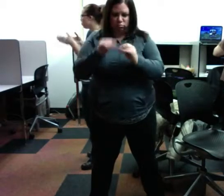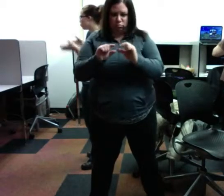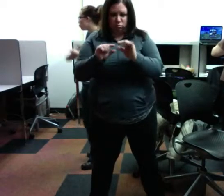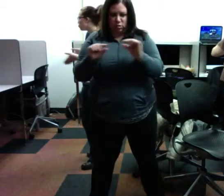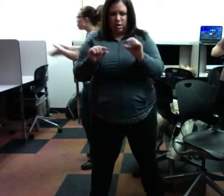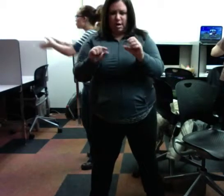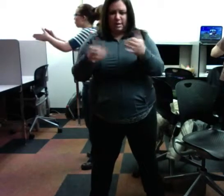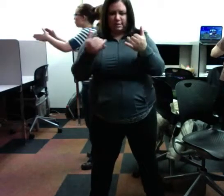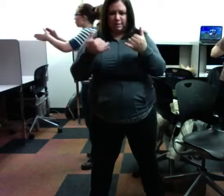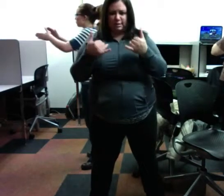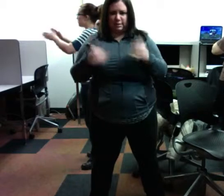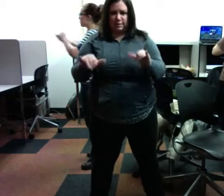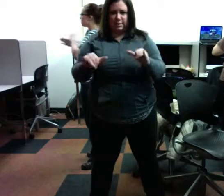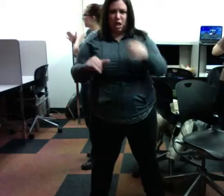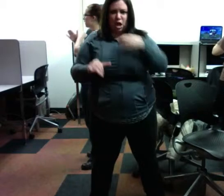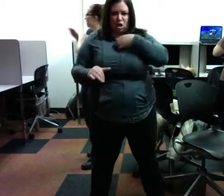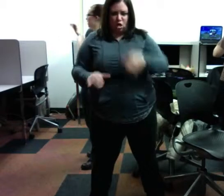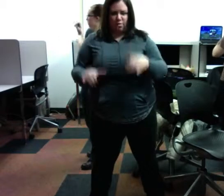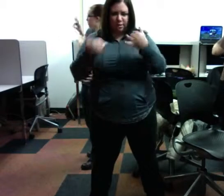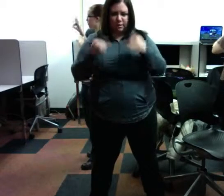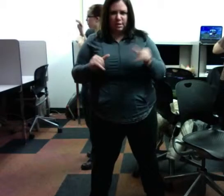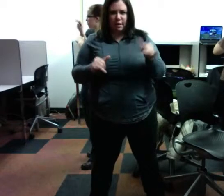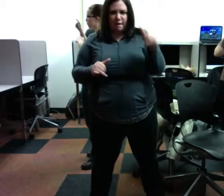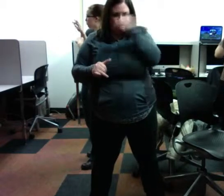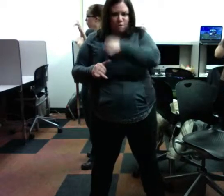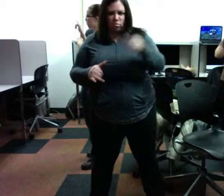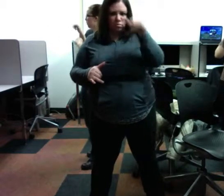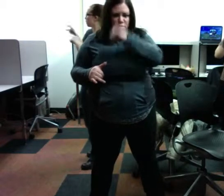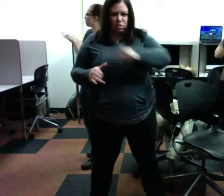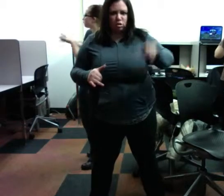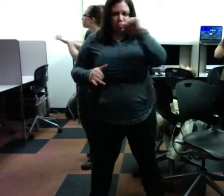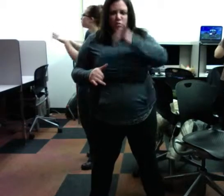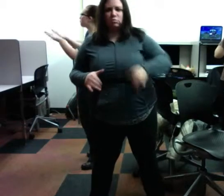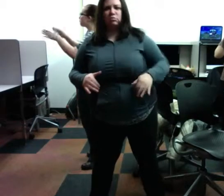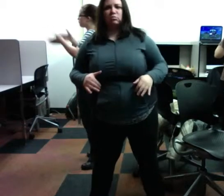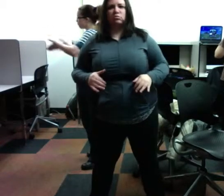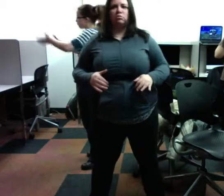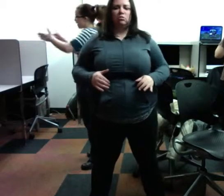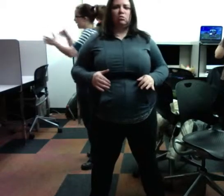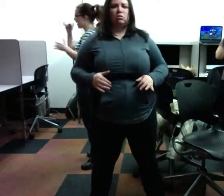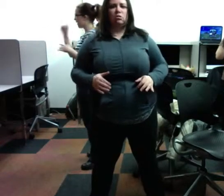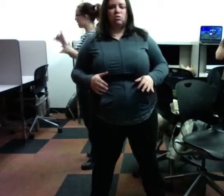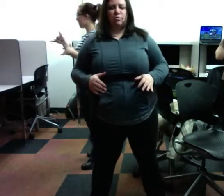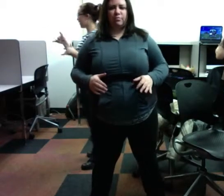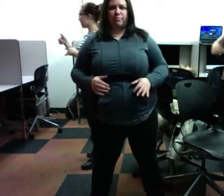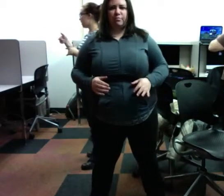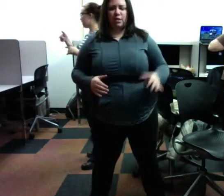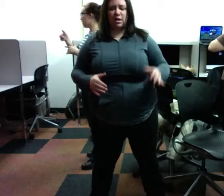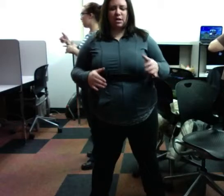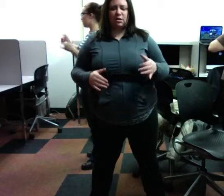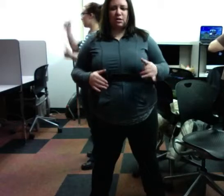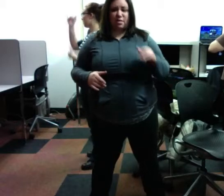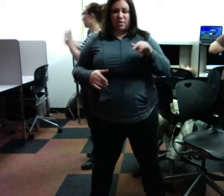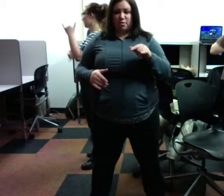hungry, stay foolish." It was their farewell message as they signed off. Stay hungry, stay